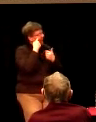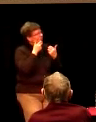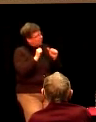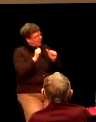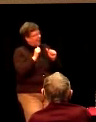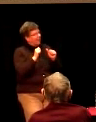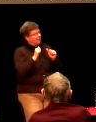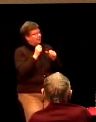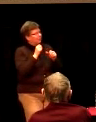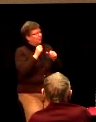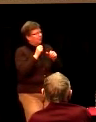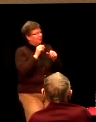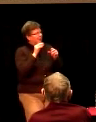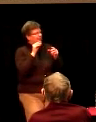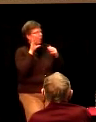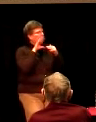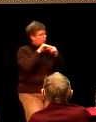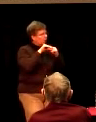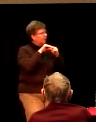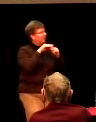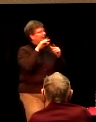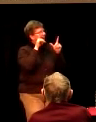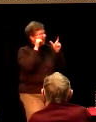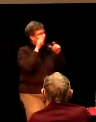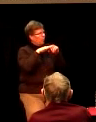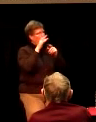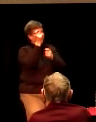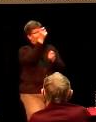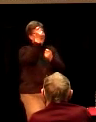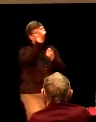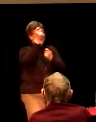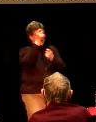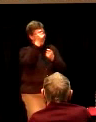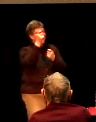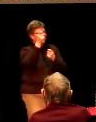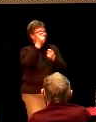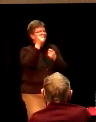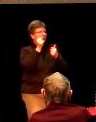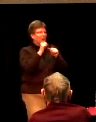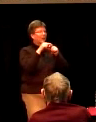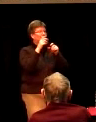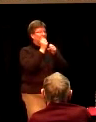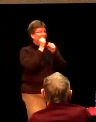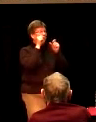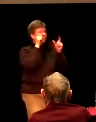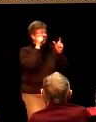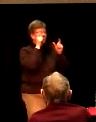kite. And I will tell you that taking scientific readings with a kite is very difficult.